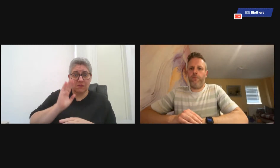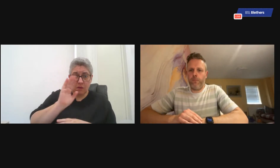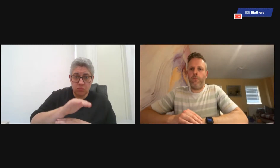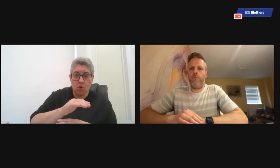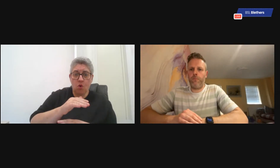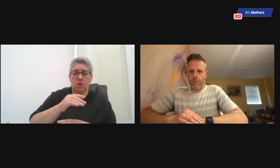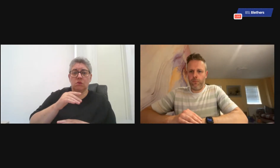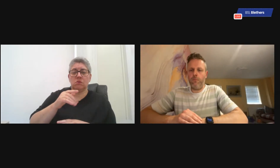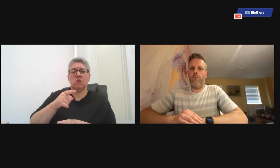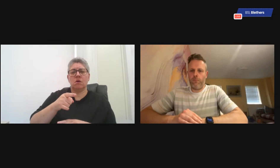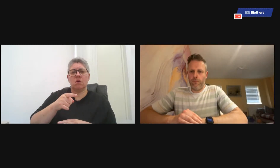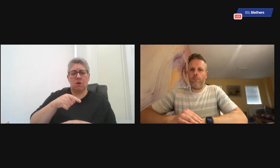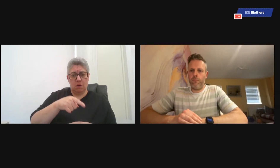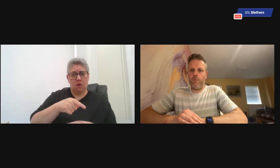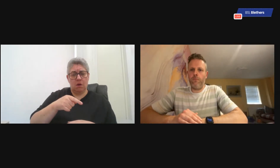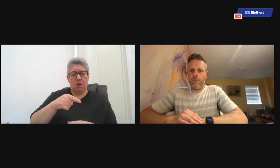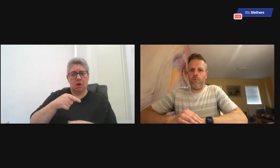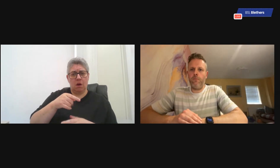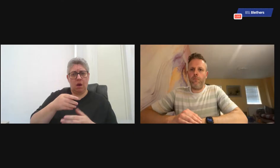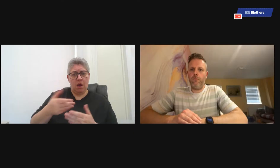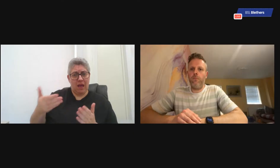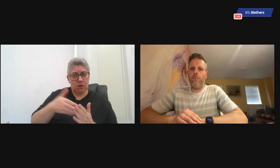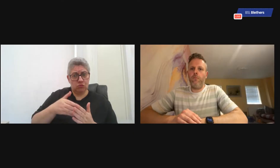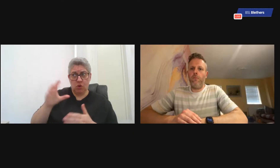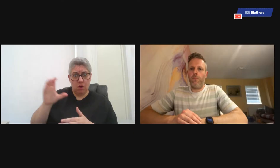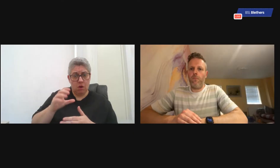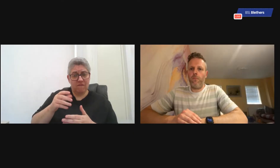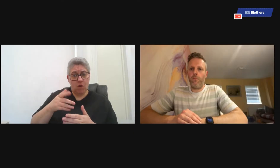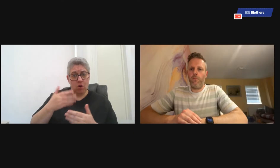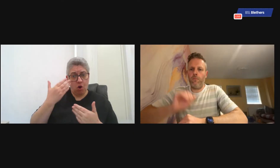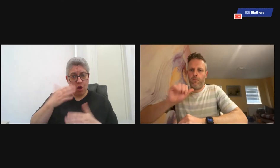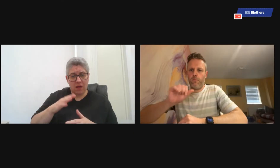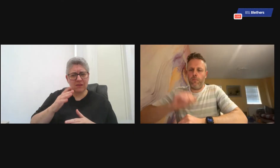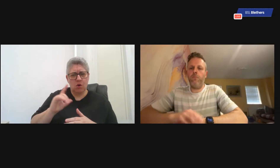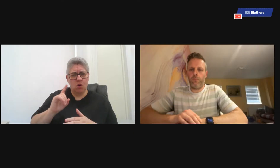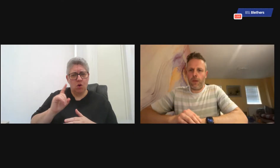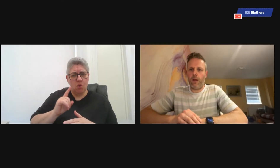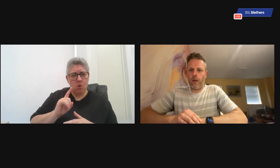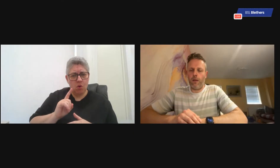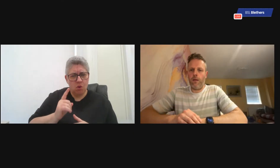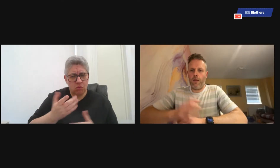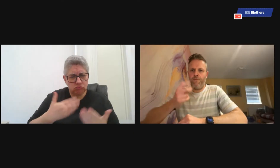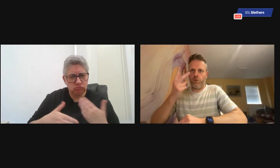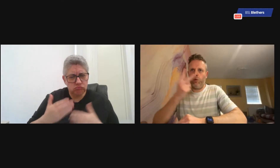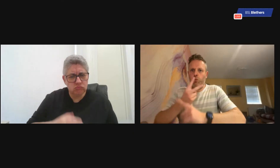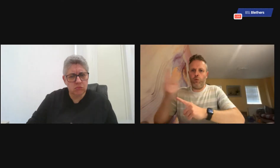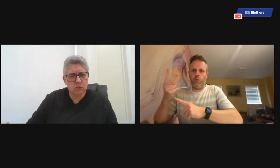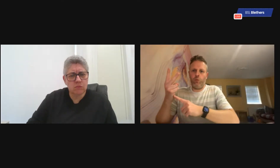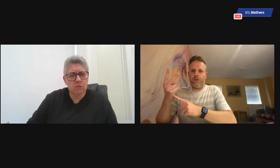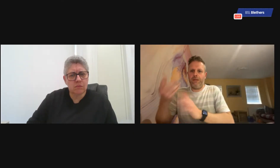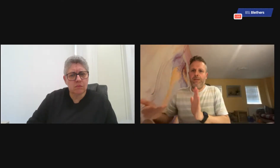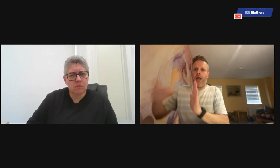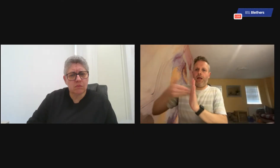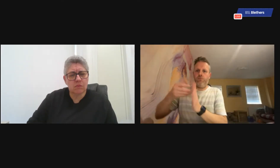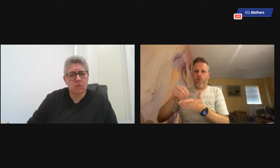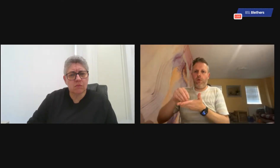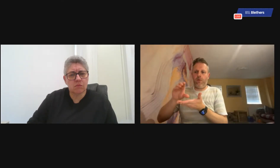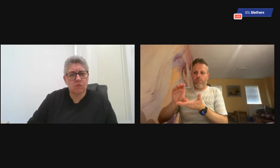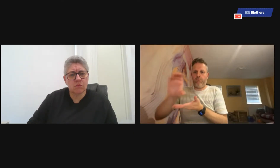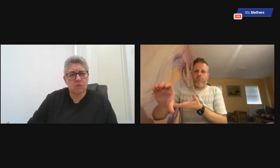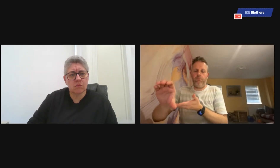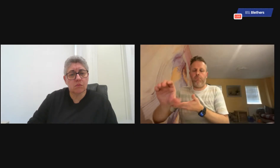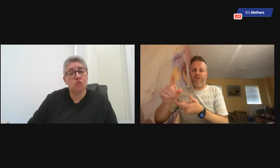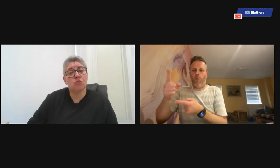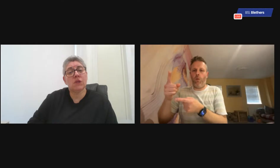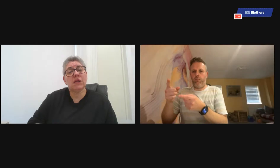to social work. So anytime they're away from your home, you have to inform